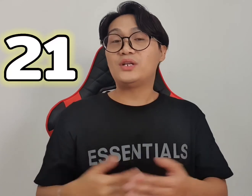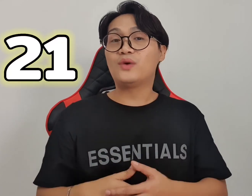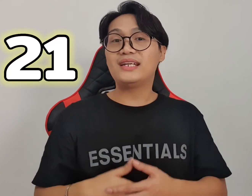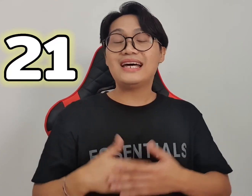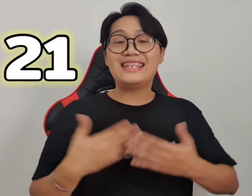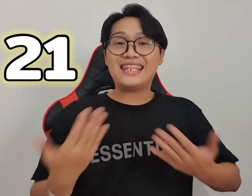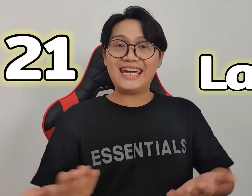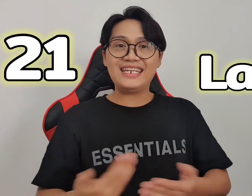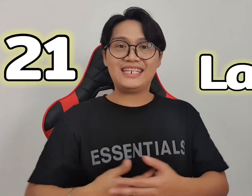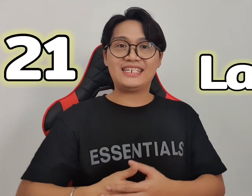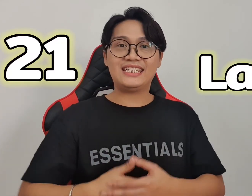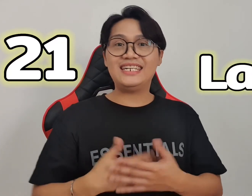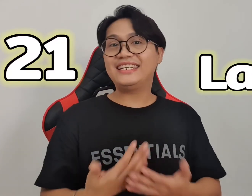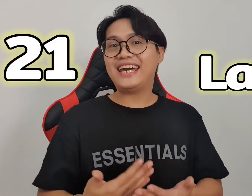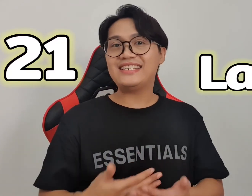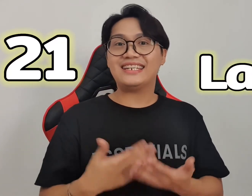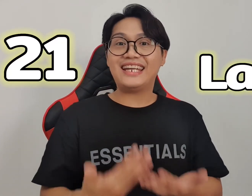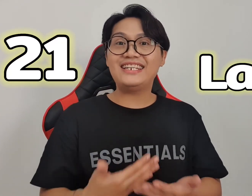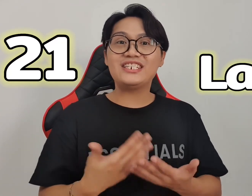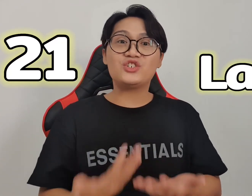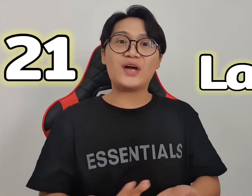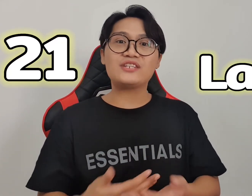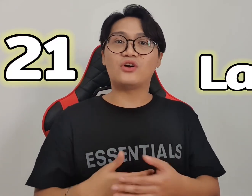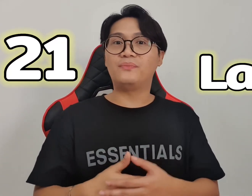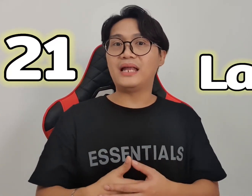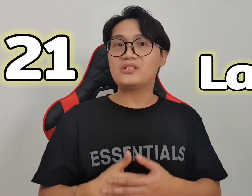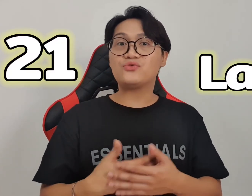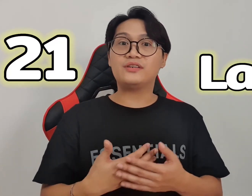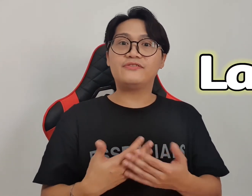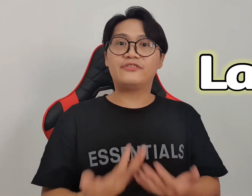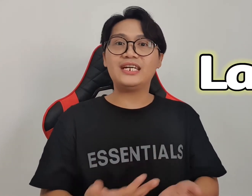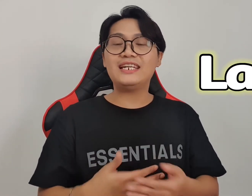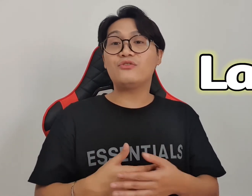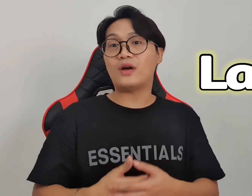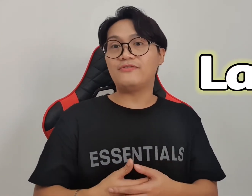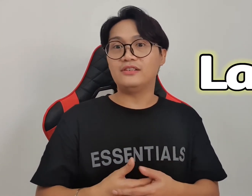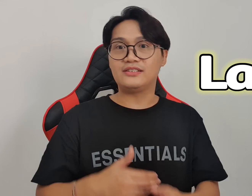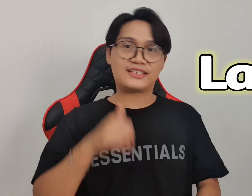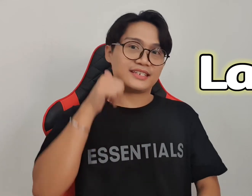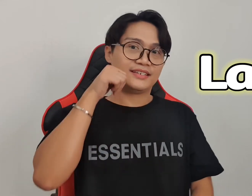21, lady, indicates lady's dress or blouse with frilly ruffles.